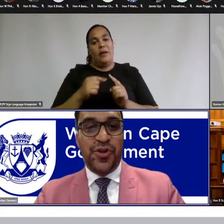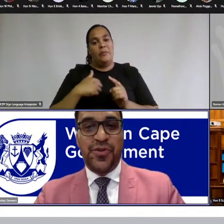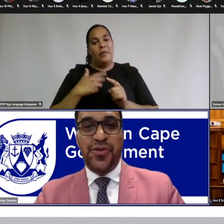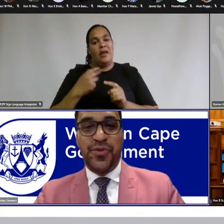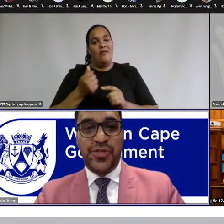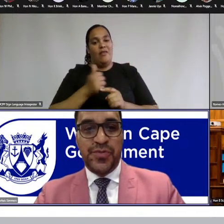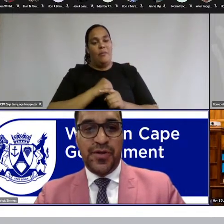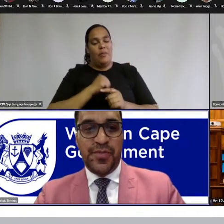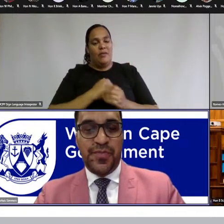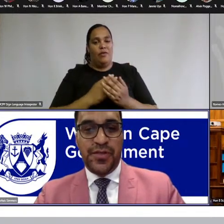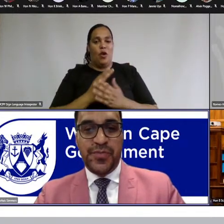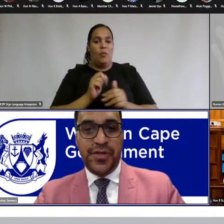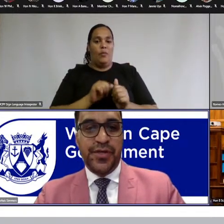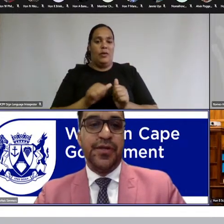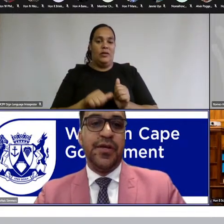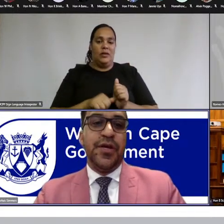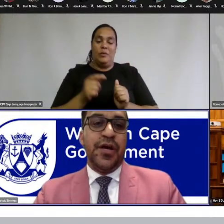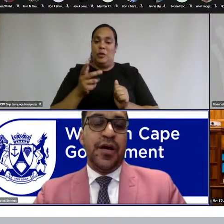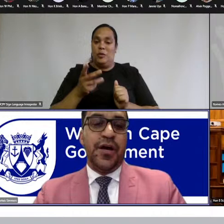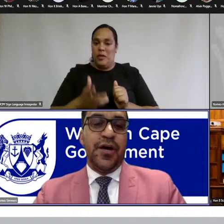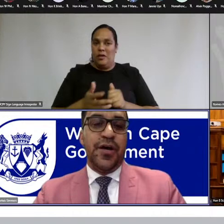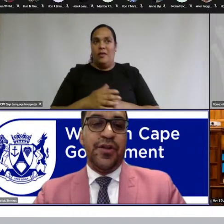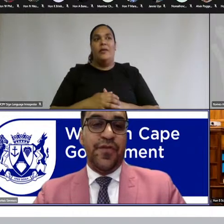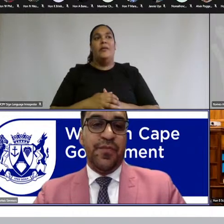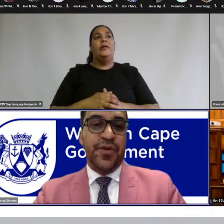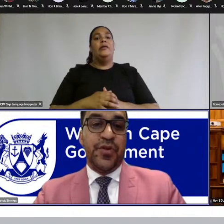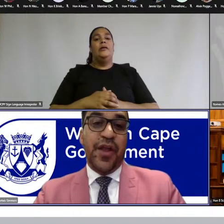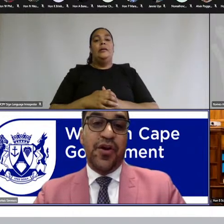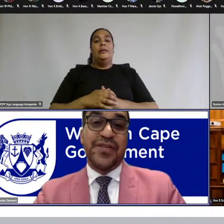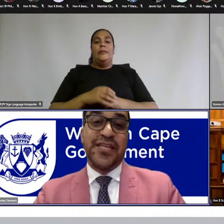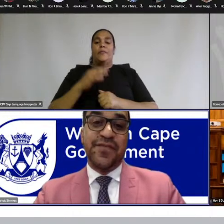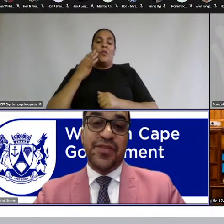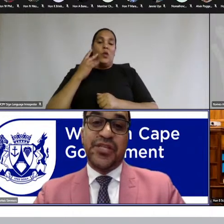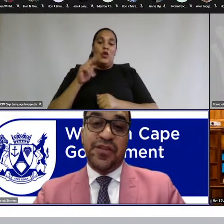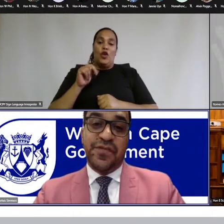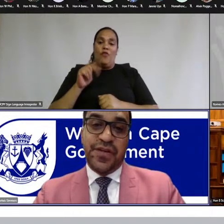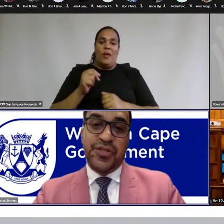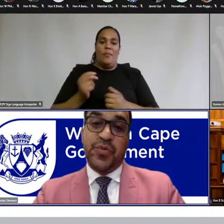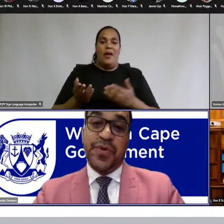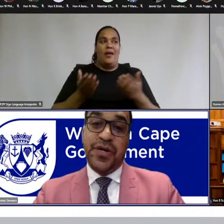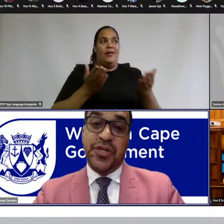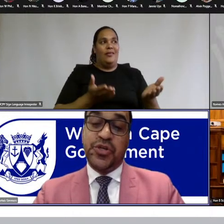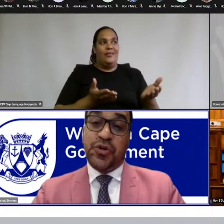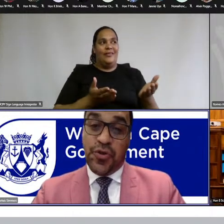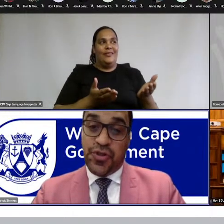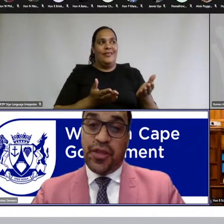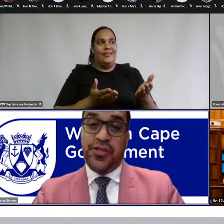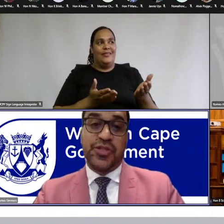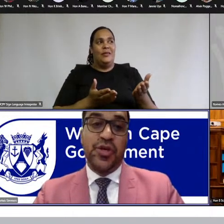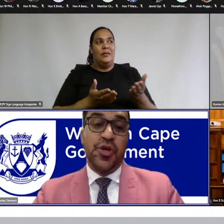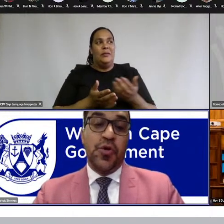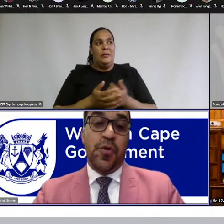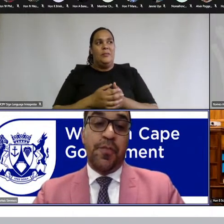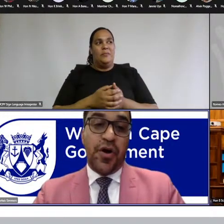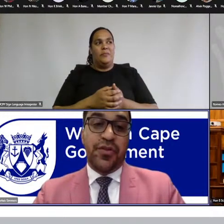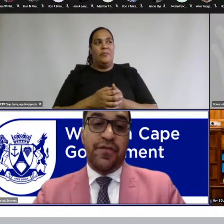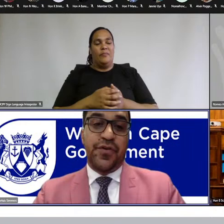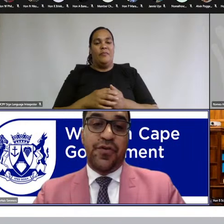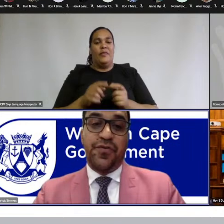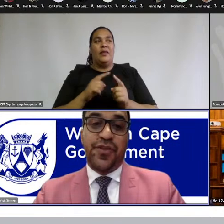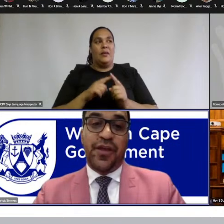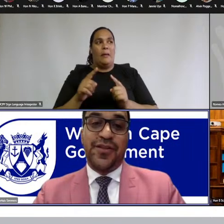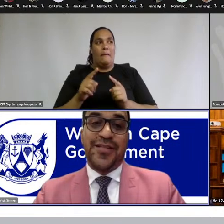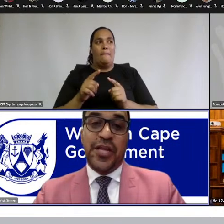privilege, Honourable Deputy Speaker, in November to hand over 70 certificates to emerging contractors who were part